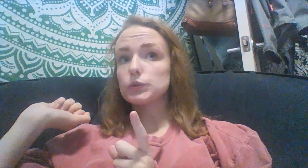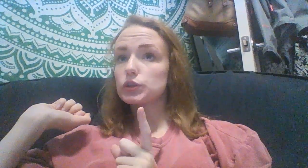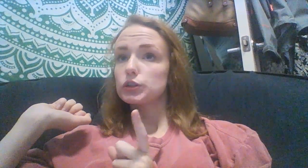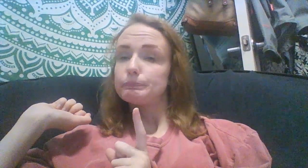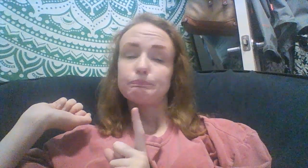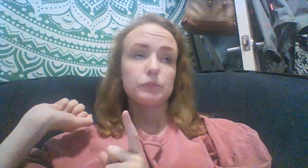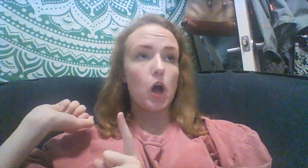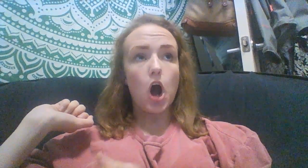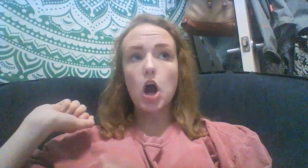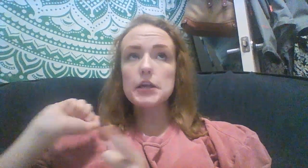Males